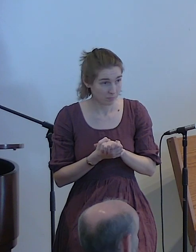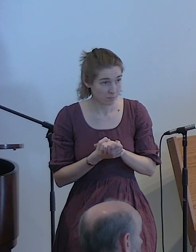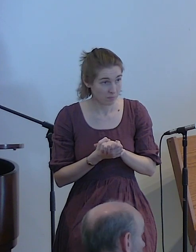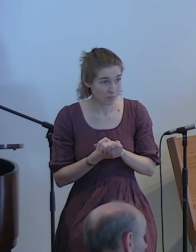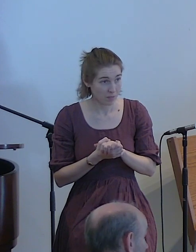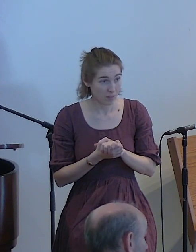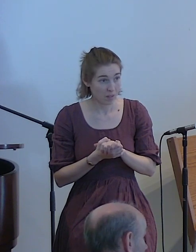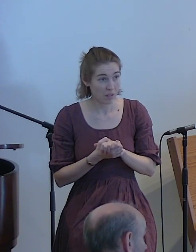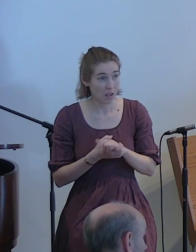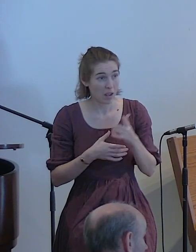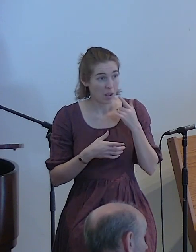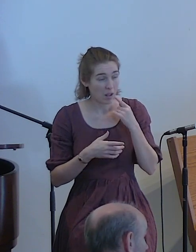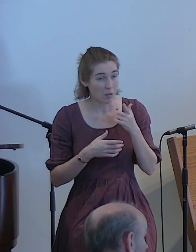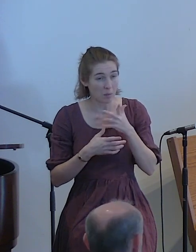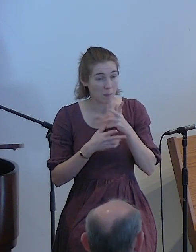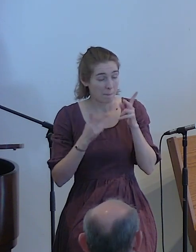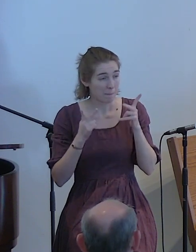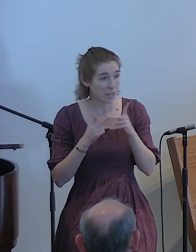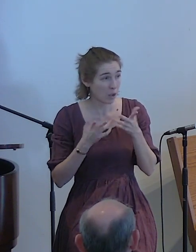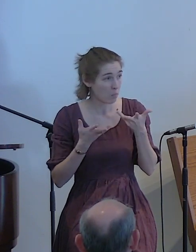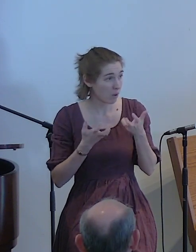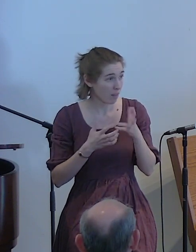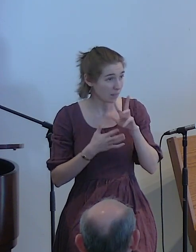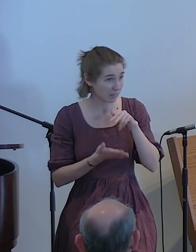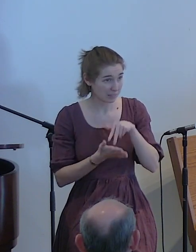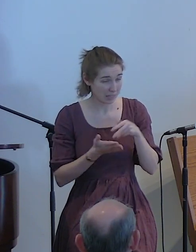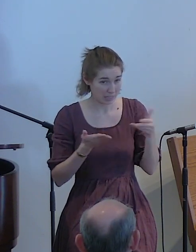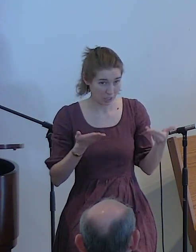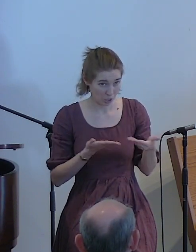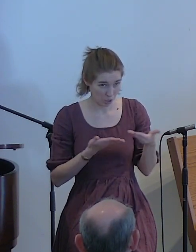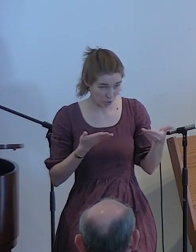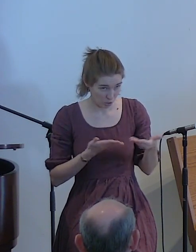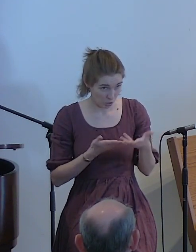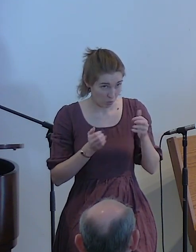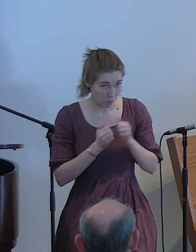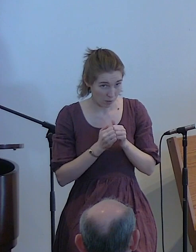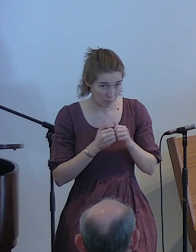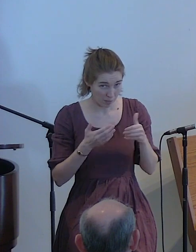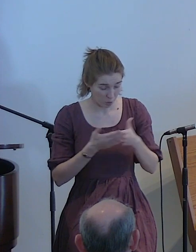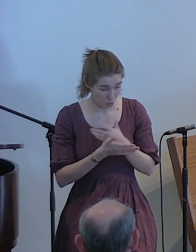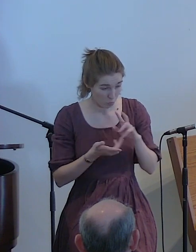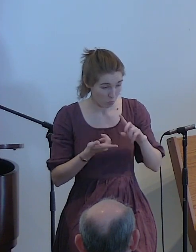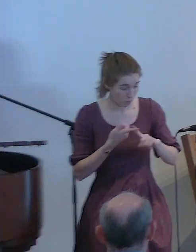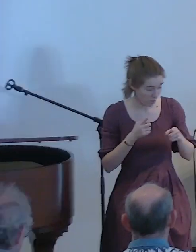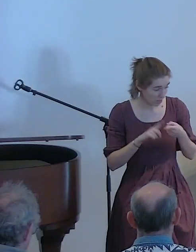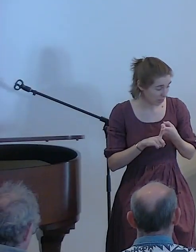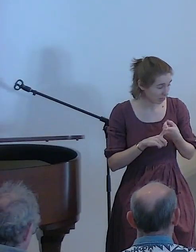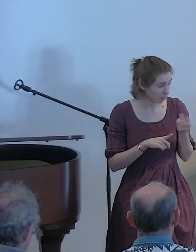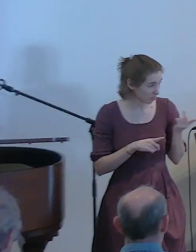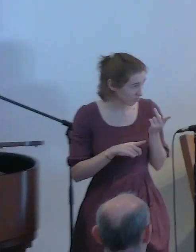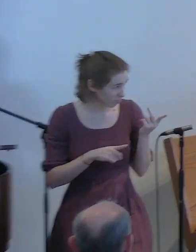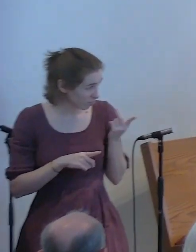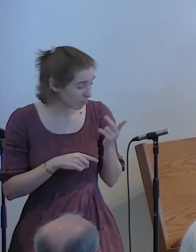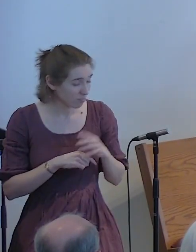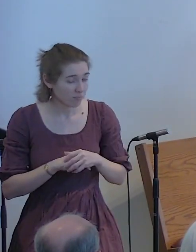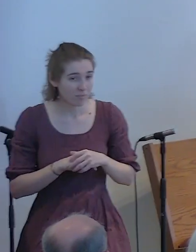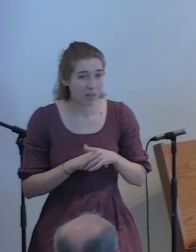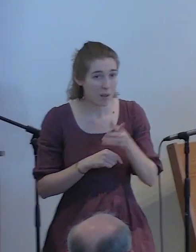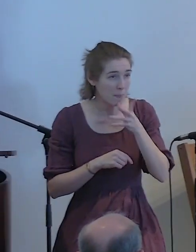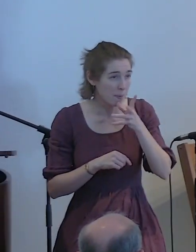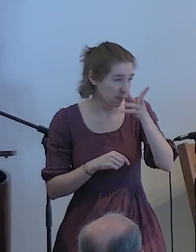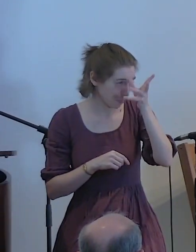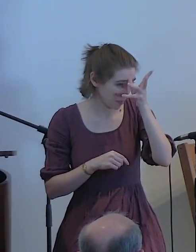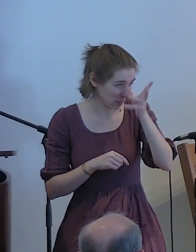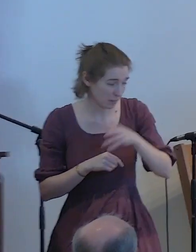There's no place I'd rather be right now this afternoon than standing here with my new friends, Raoul and Savannah, their mom and